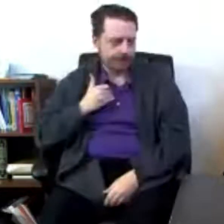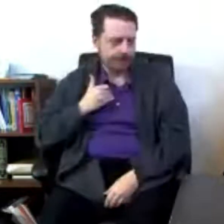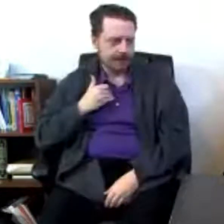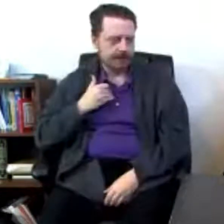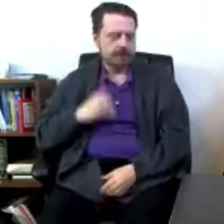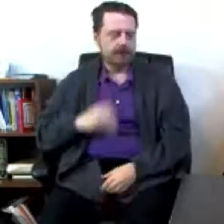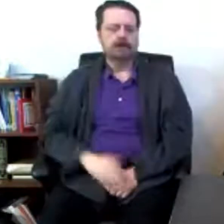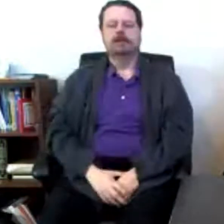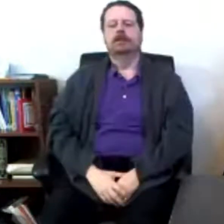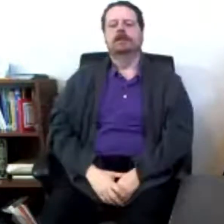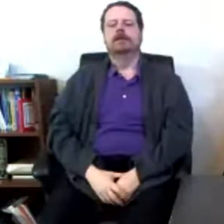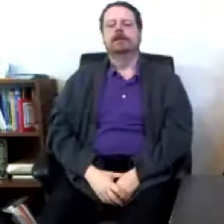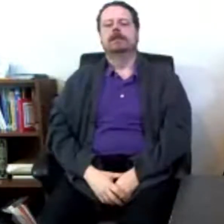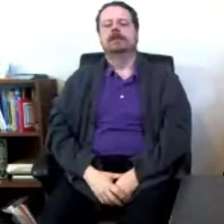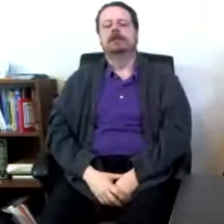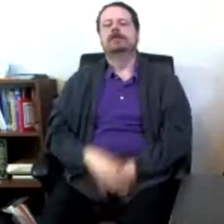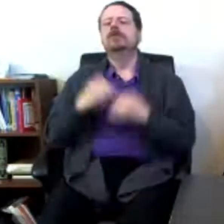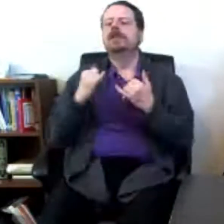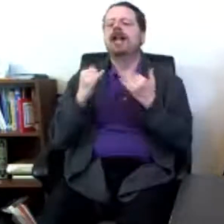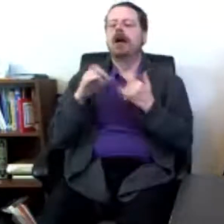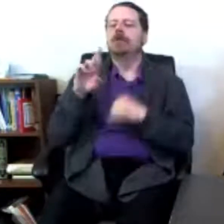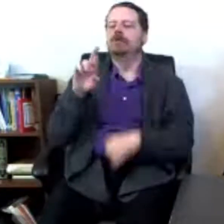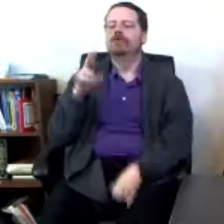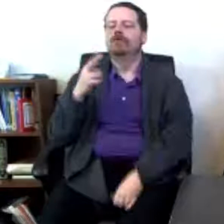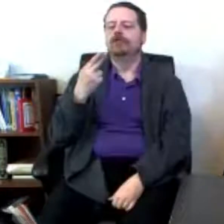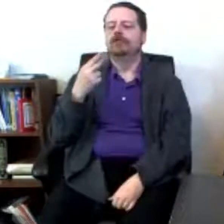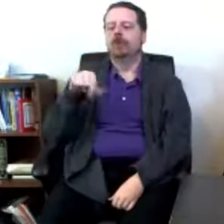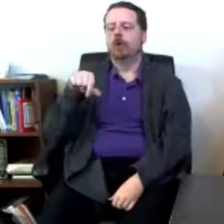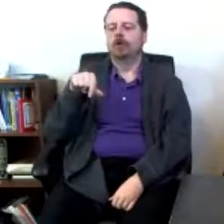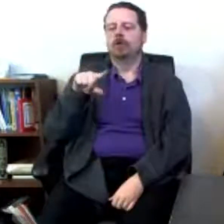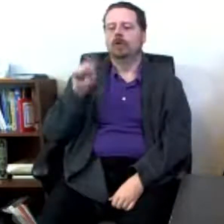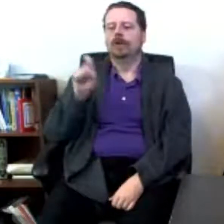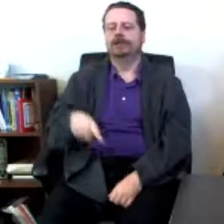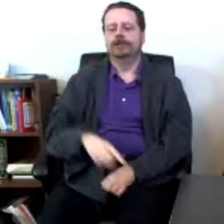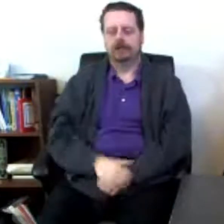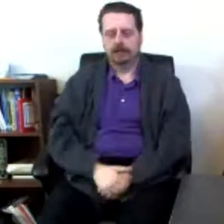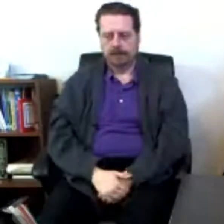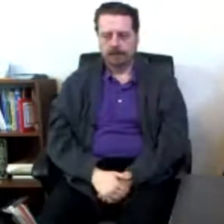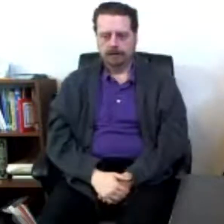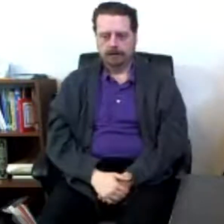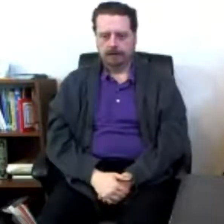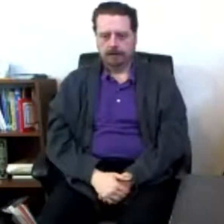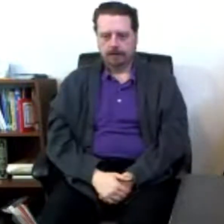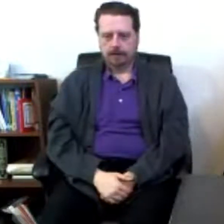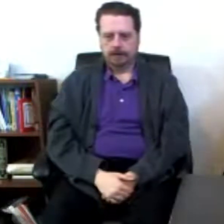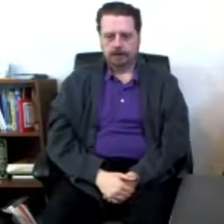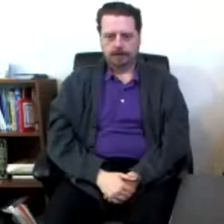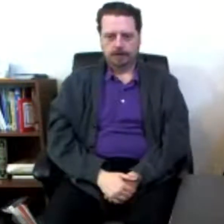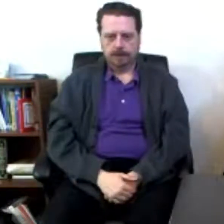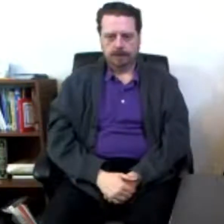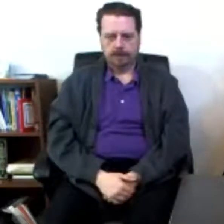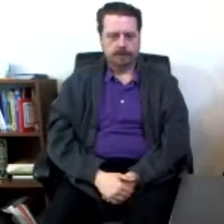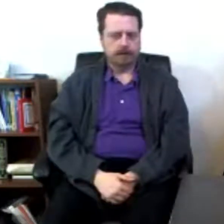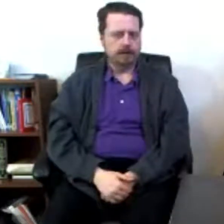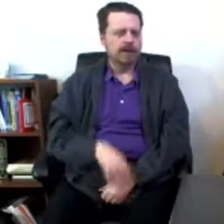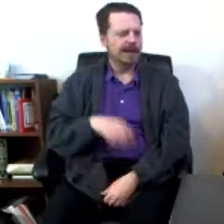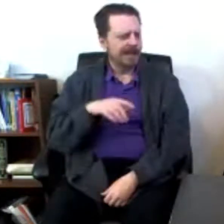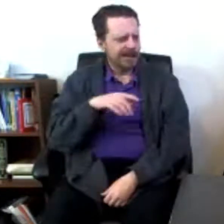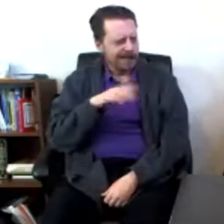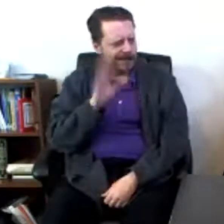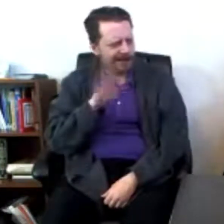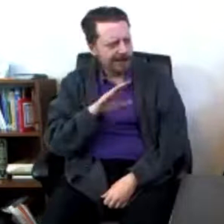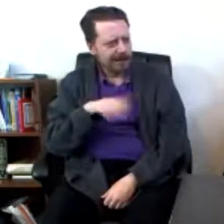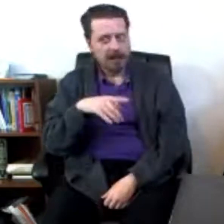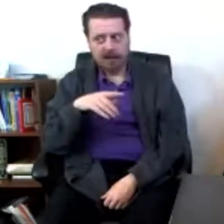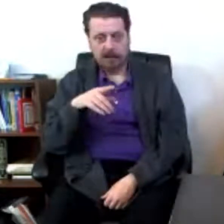Then he raises a rhetorical question to his people, saying, haven't the news of people before you come